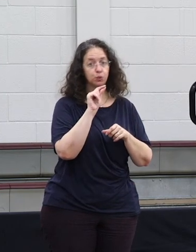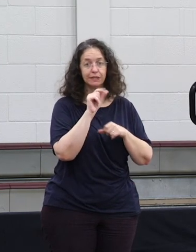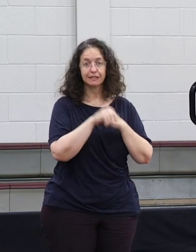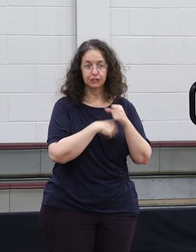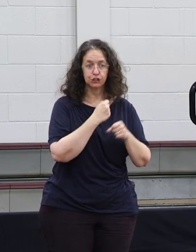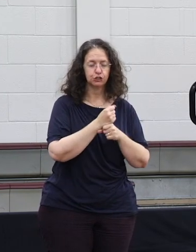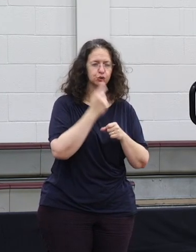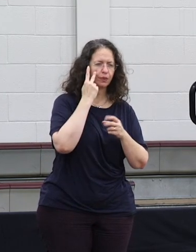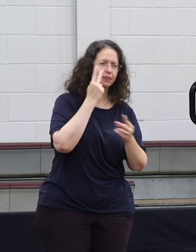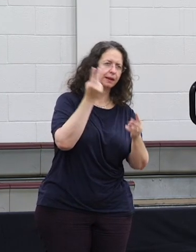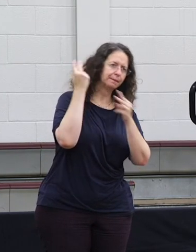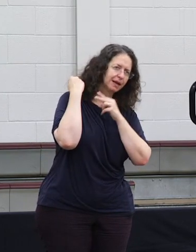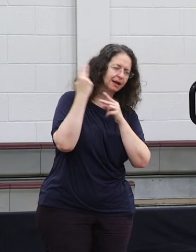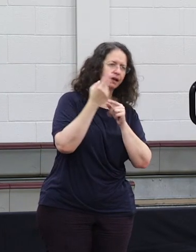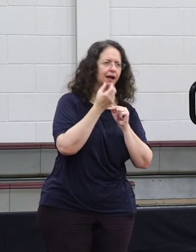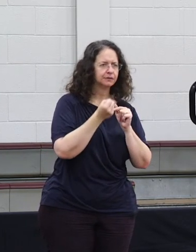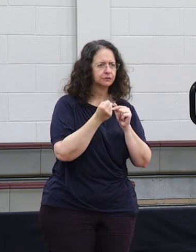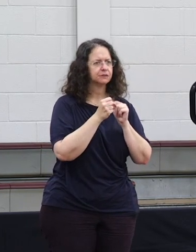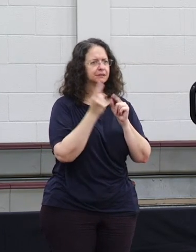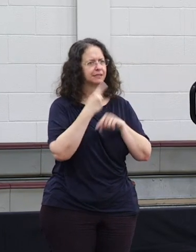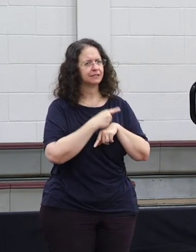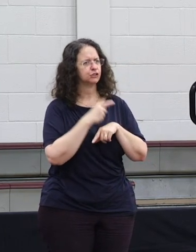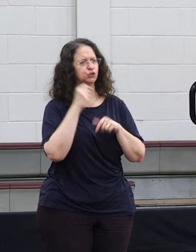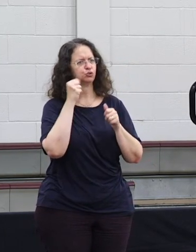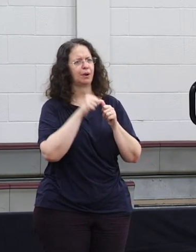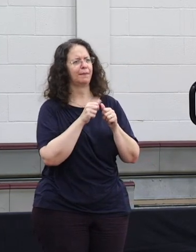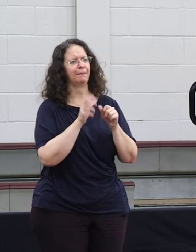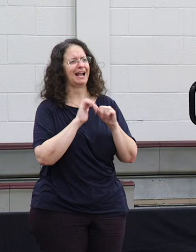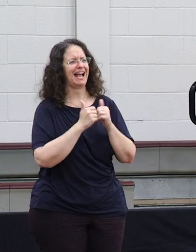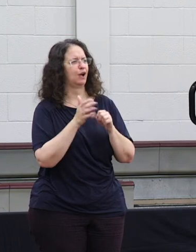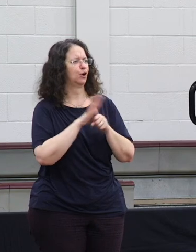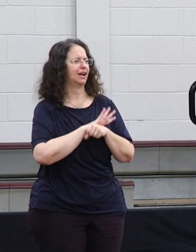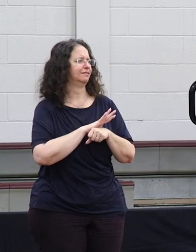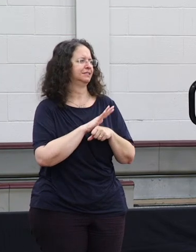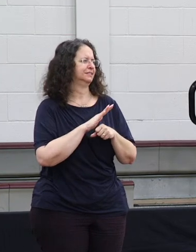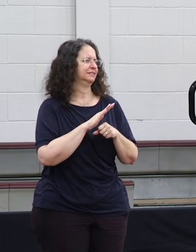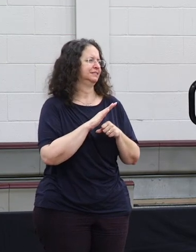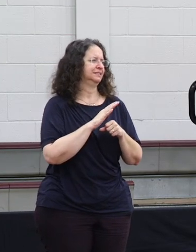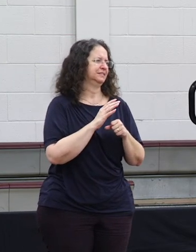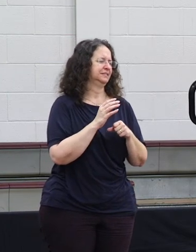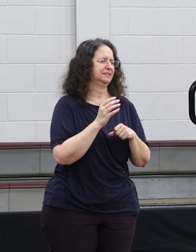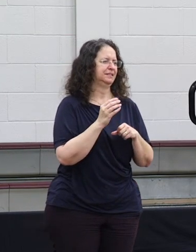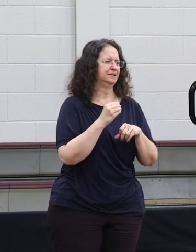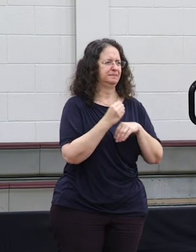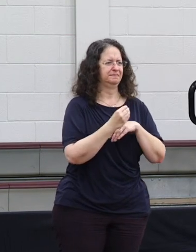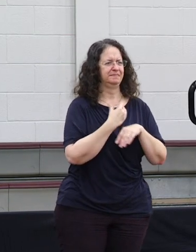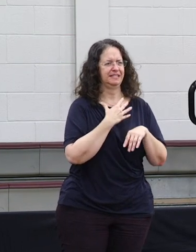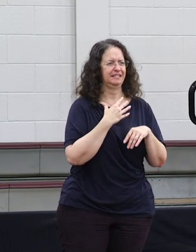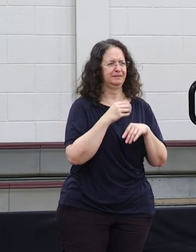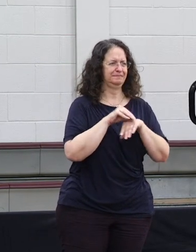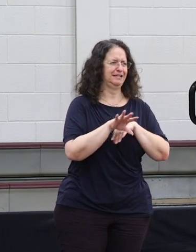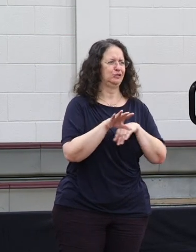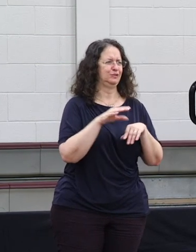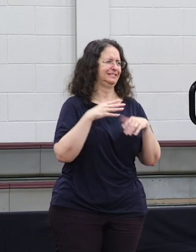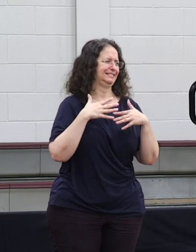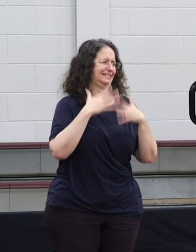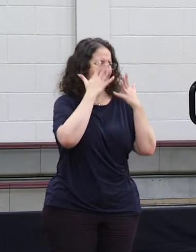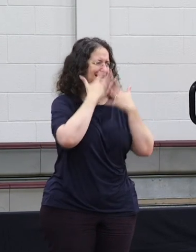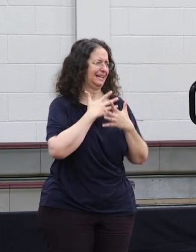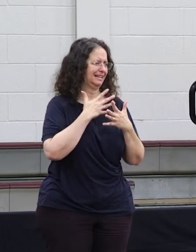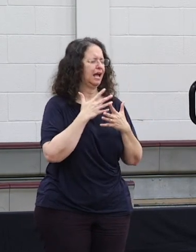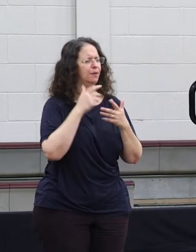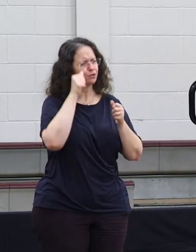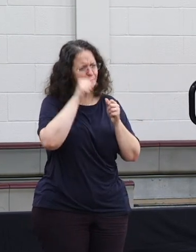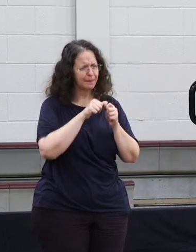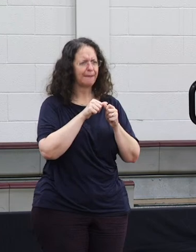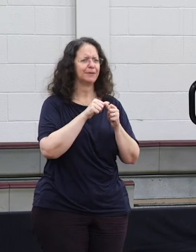reflect on your high school days, you don't remember how some virus made you miserable. I want you all to remember the best parts of high school, the